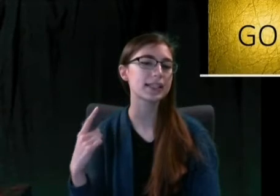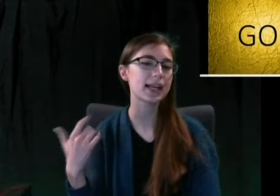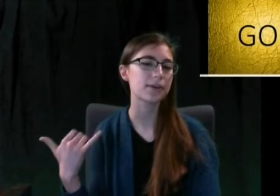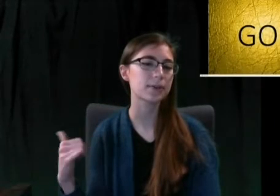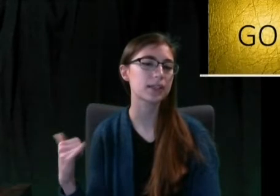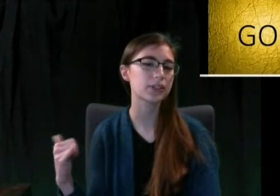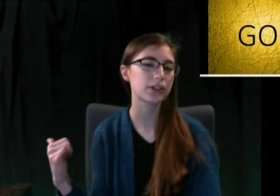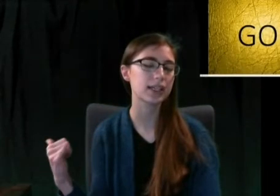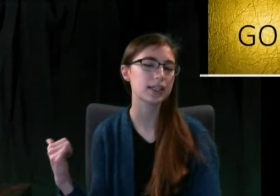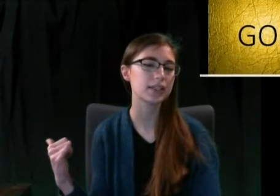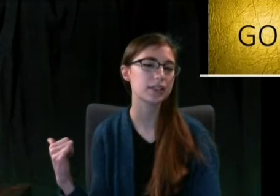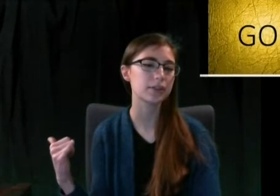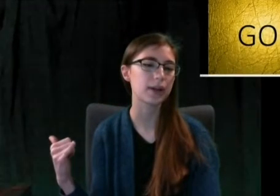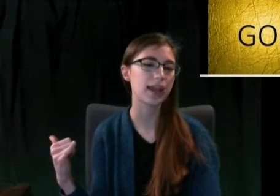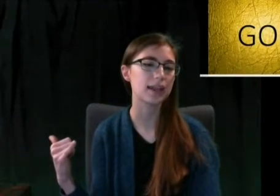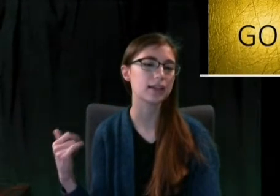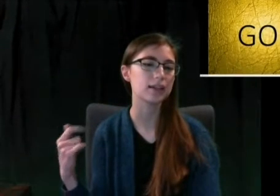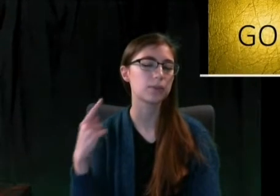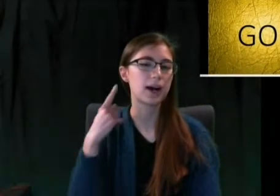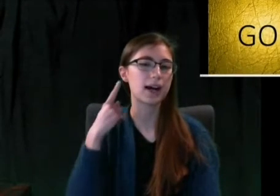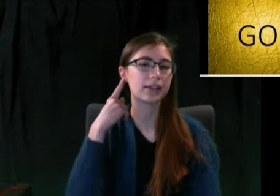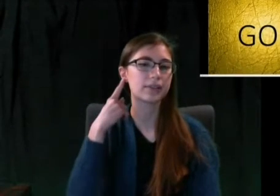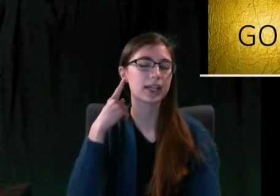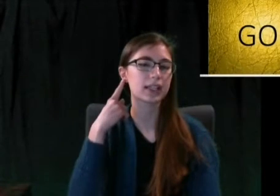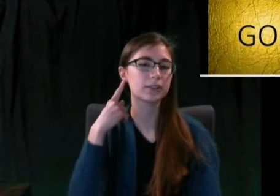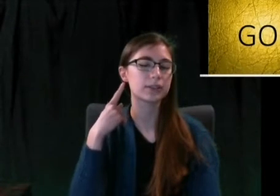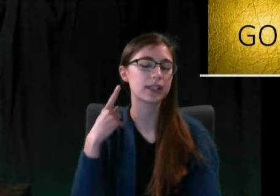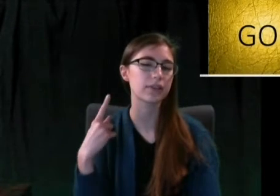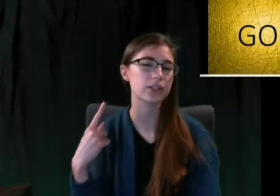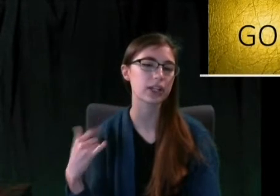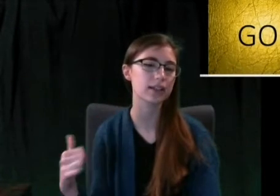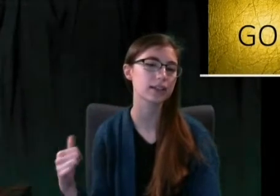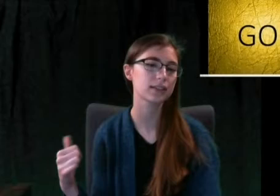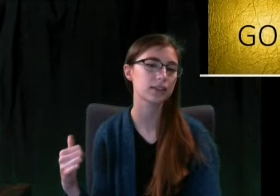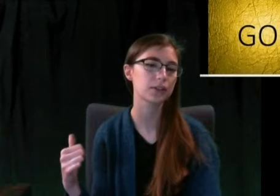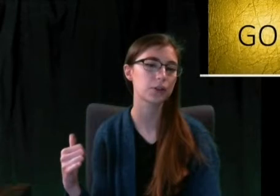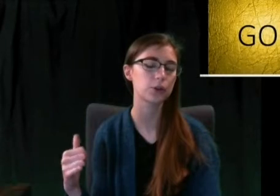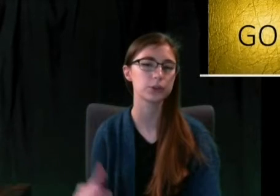down and turn it into a Y for yellow and give it a shake. Gold.